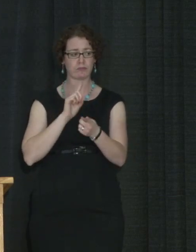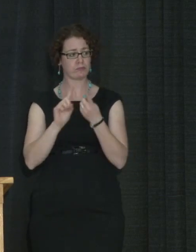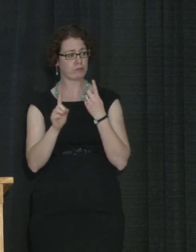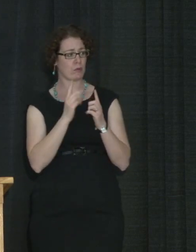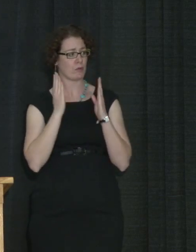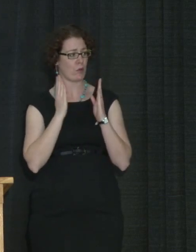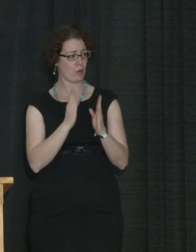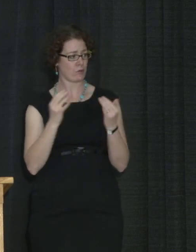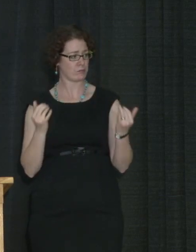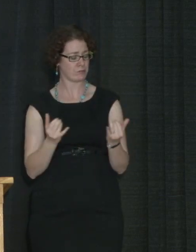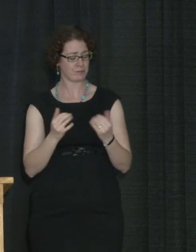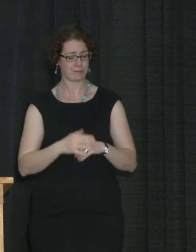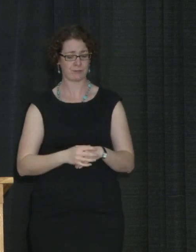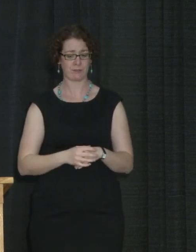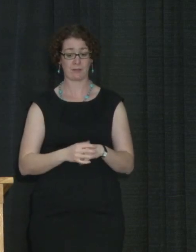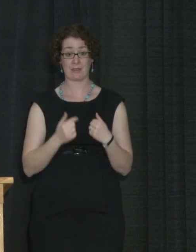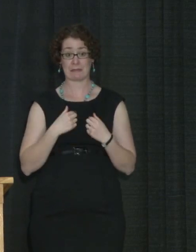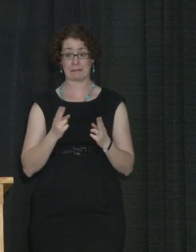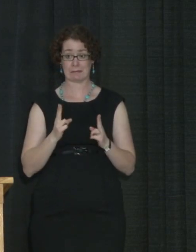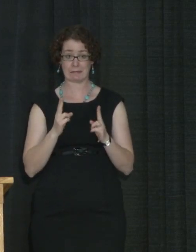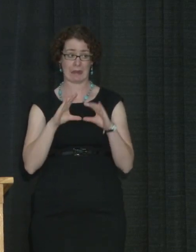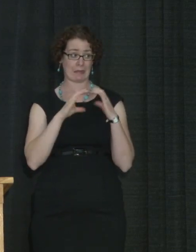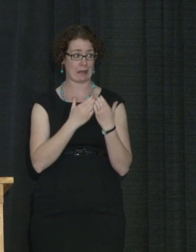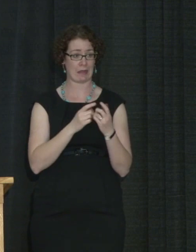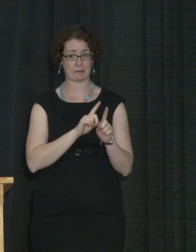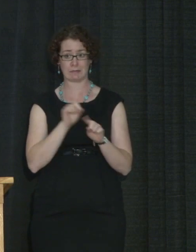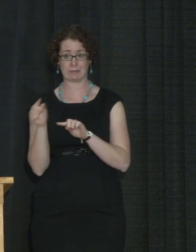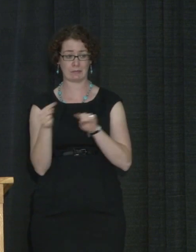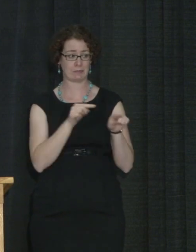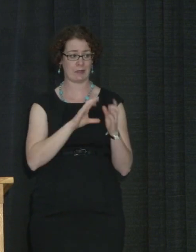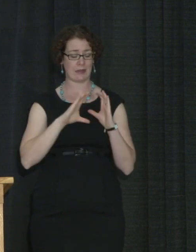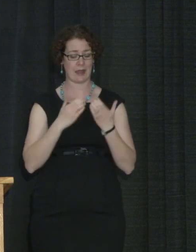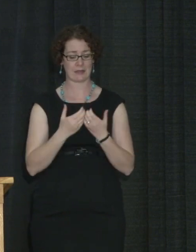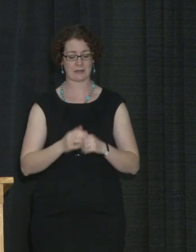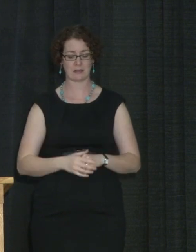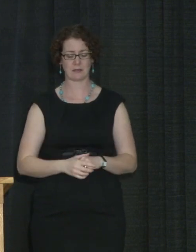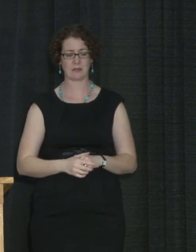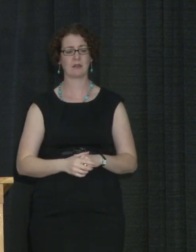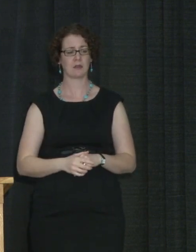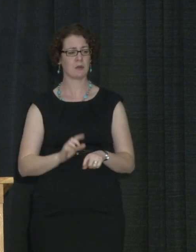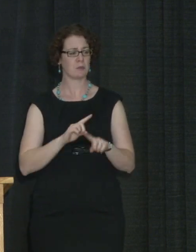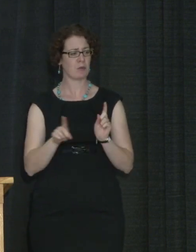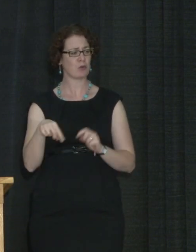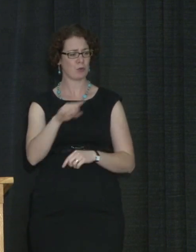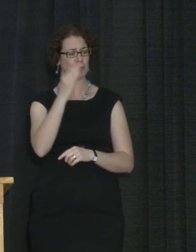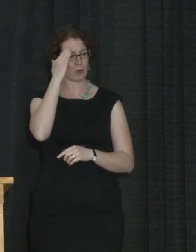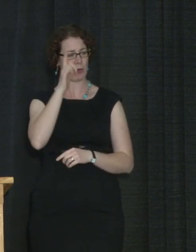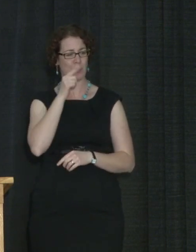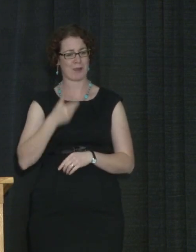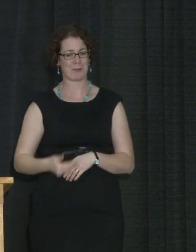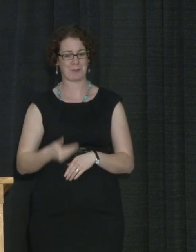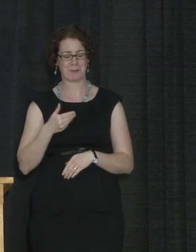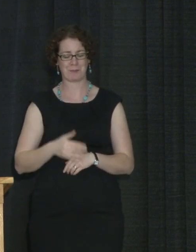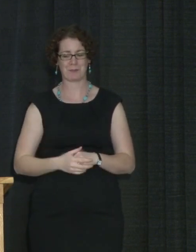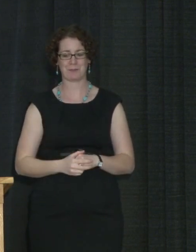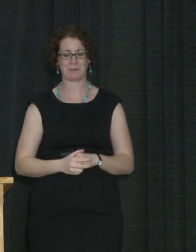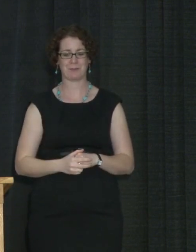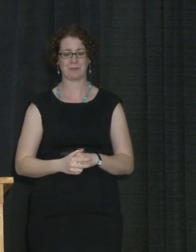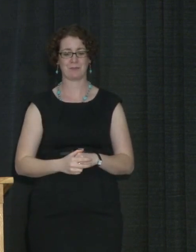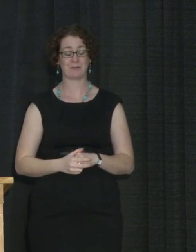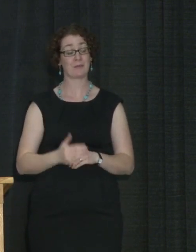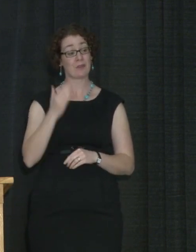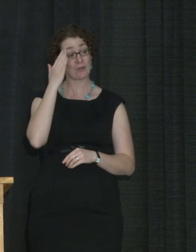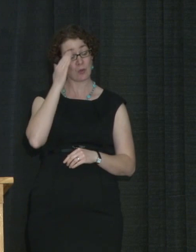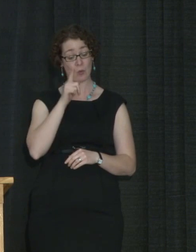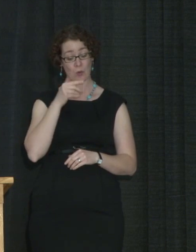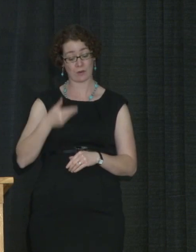this building in a hurry from class to class. But you do know me. You know me because